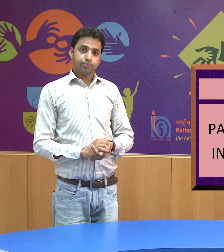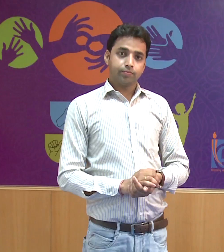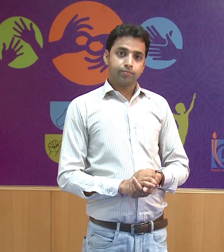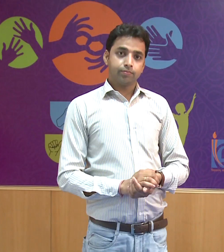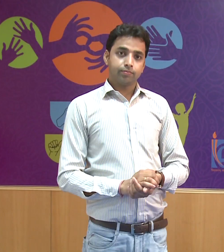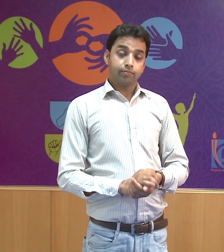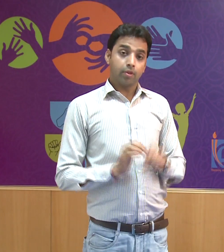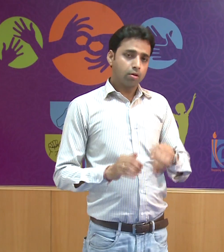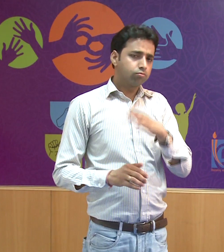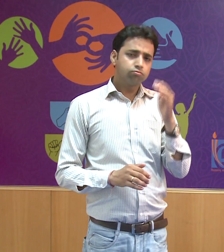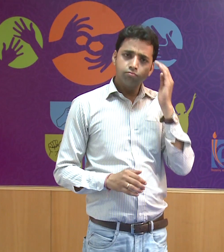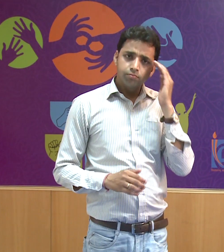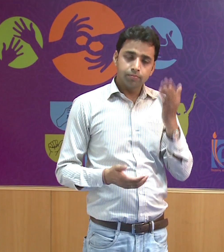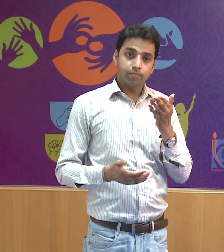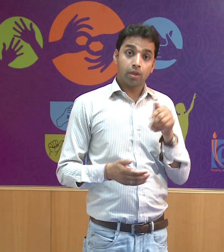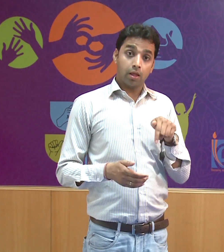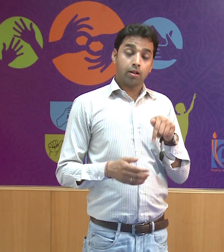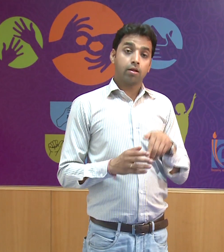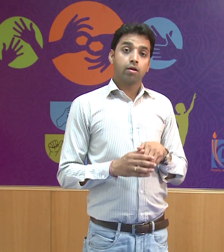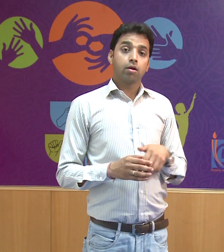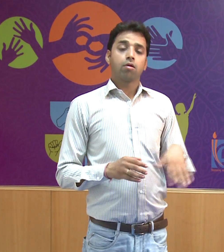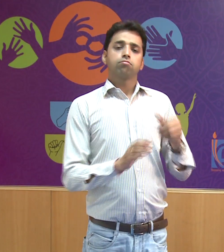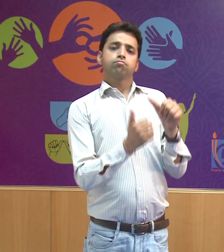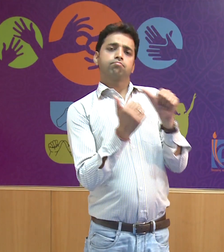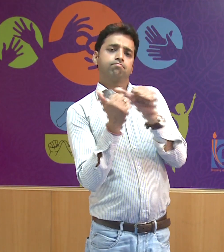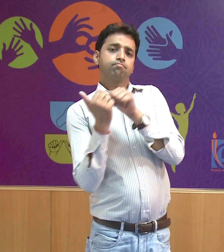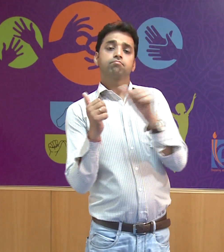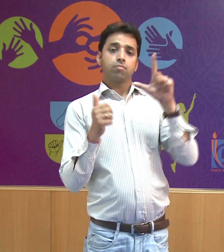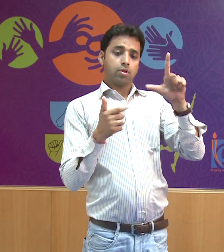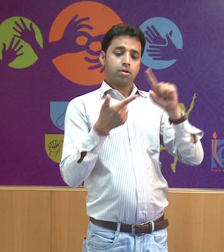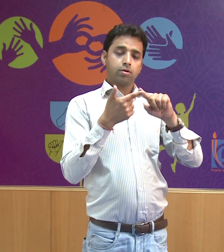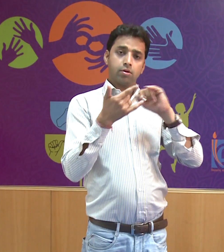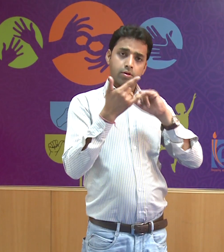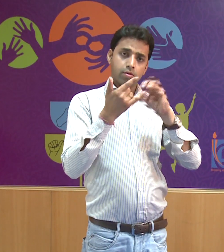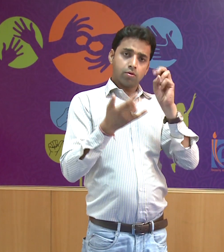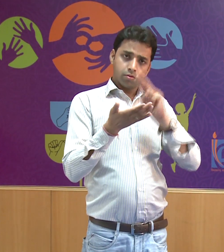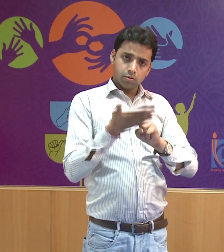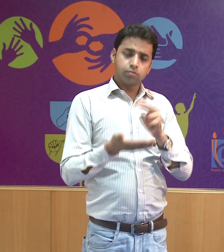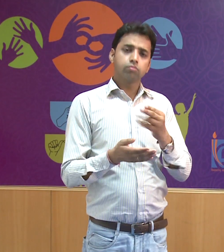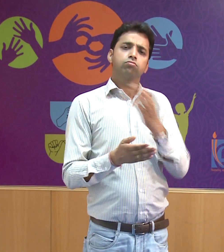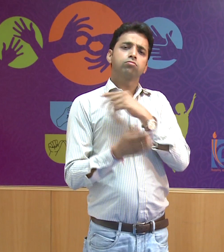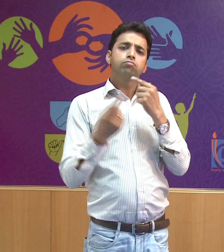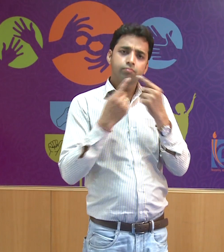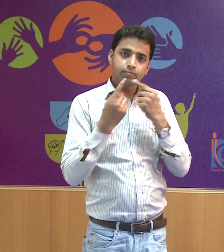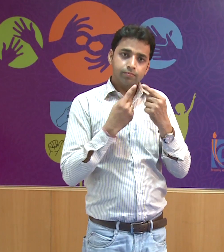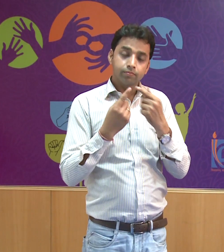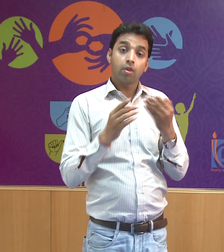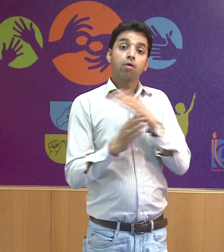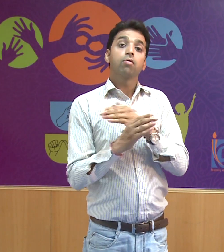As you know that in the previous lesson we had discussed about the formation of